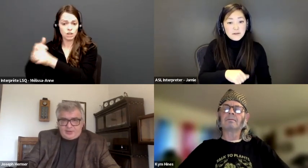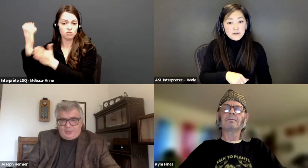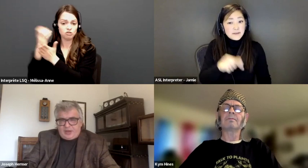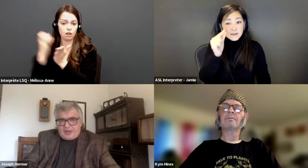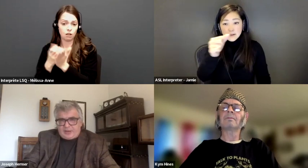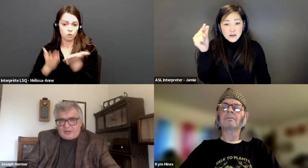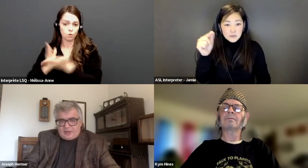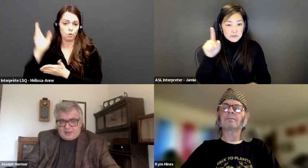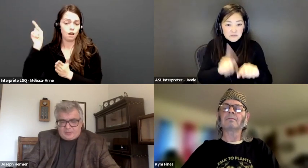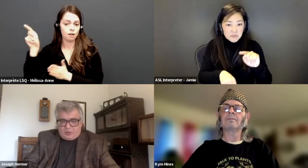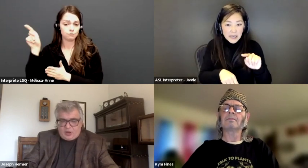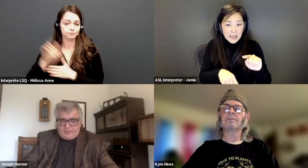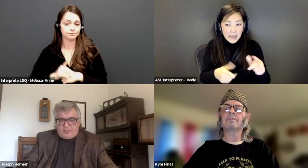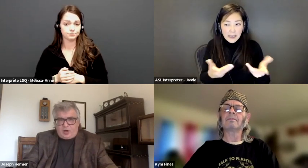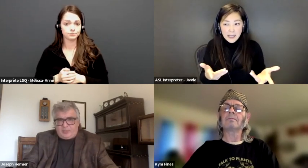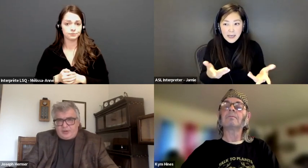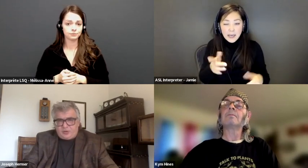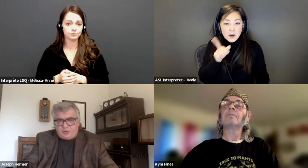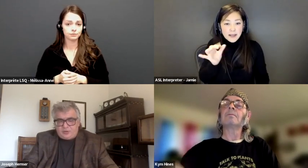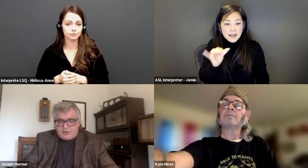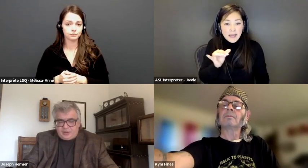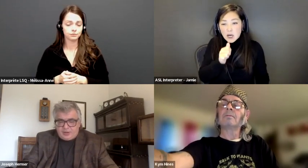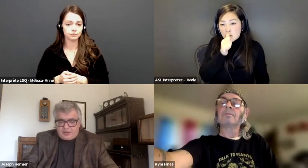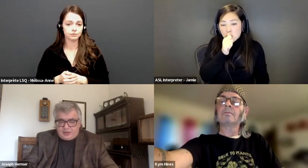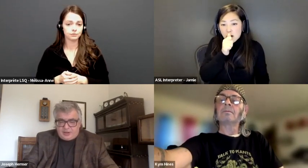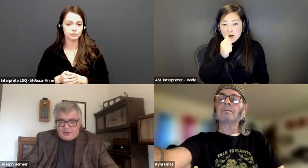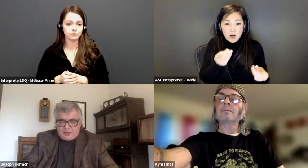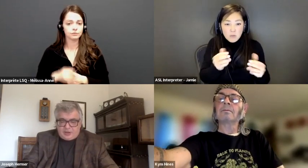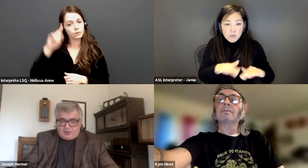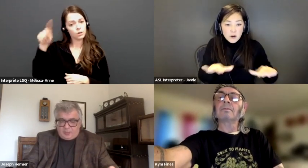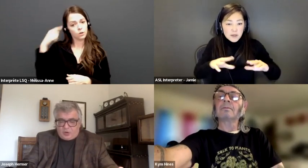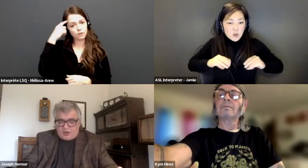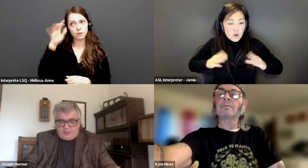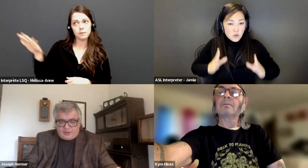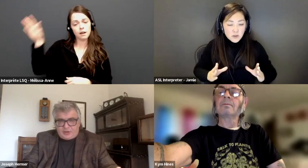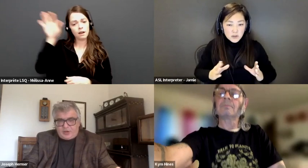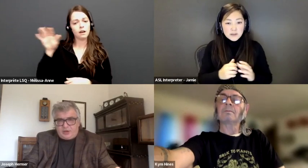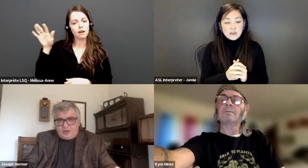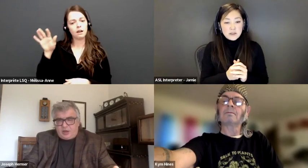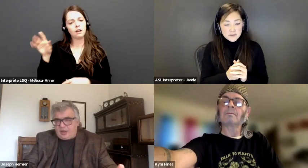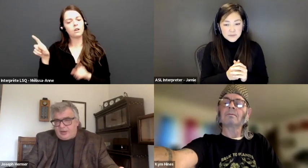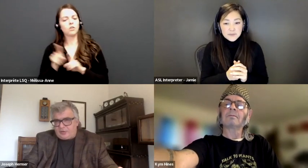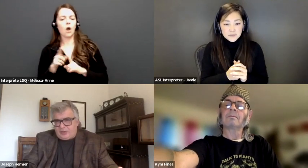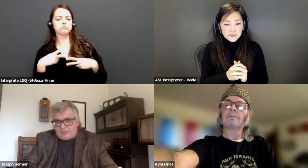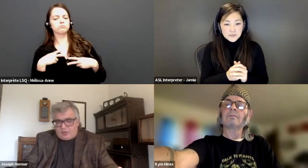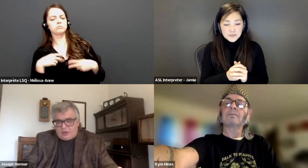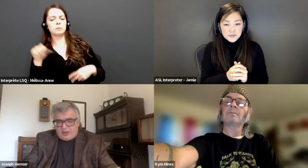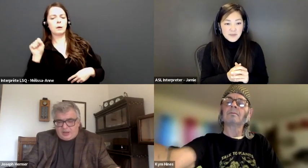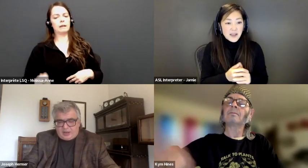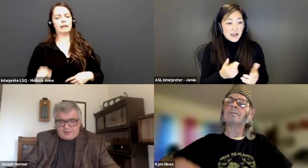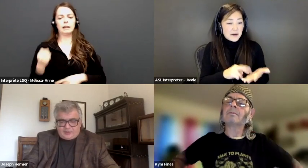cannot simply act like private property owners and legally or morally positioned unhoused